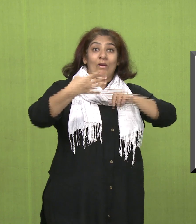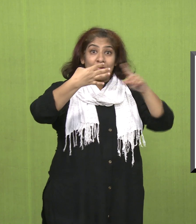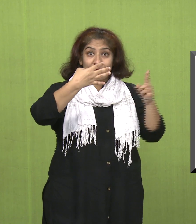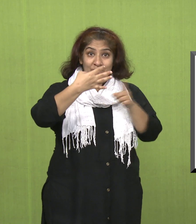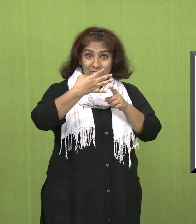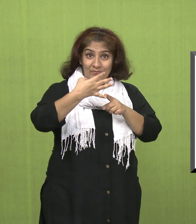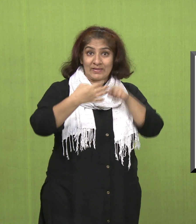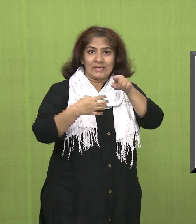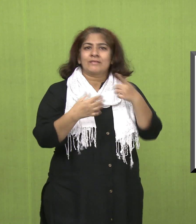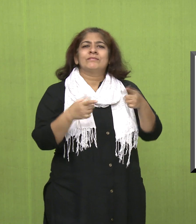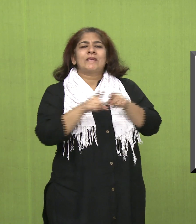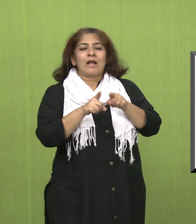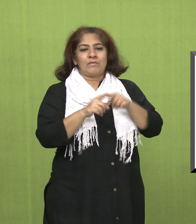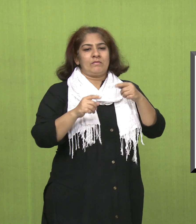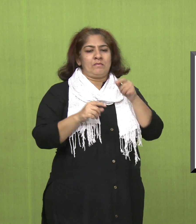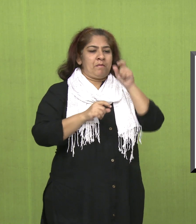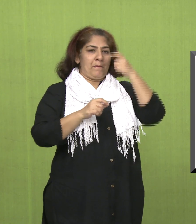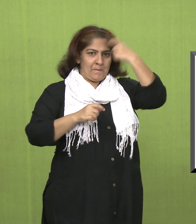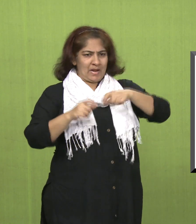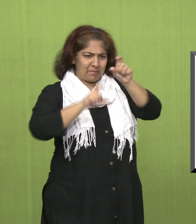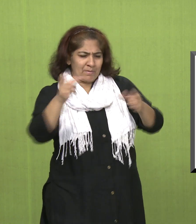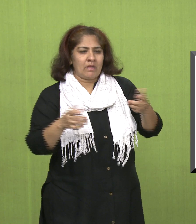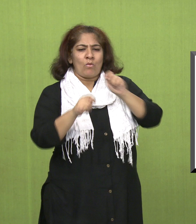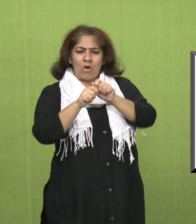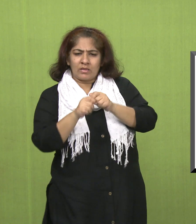also good. This is the benefit.